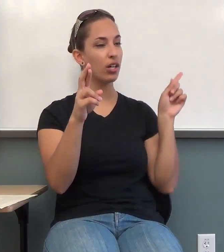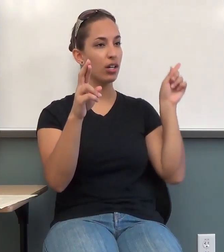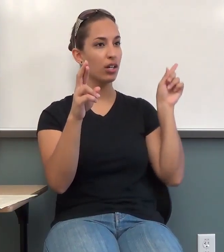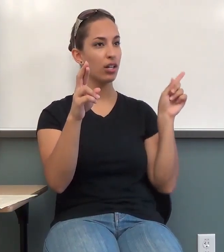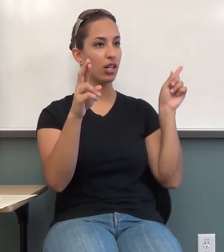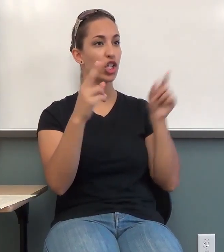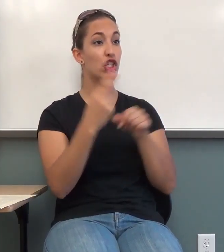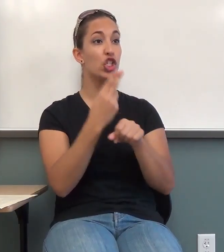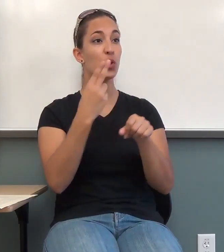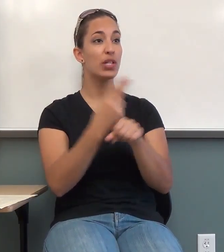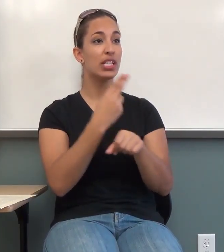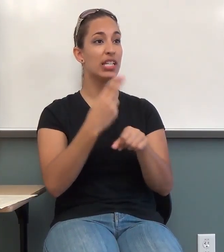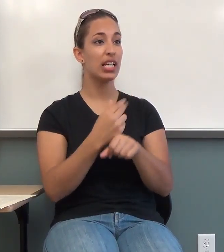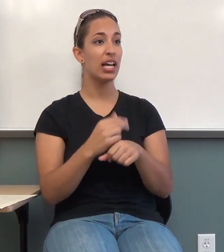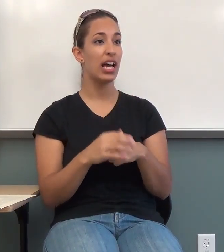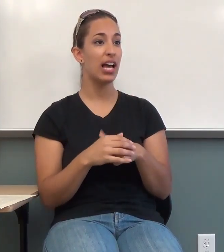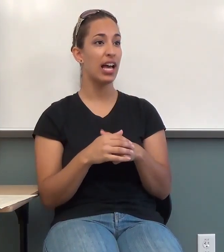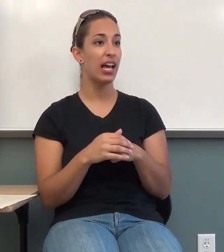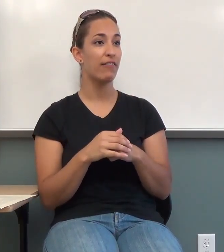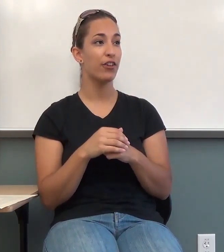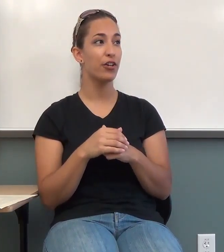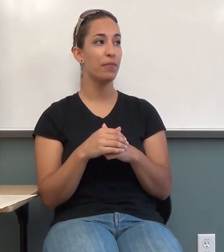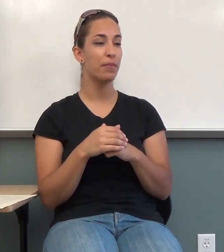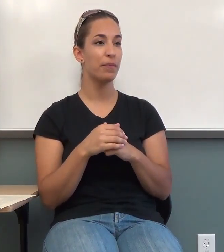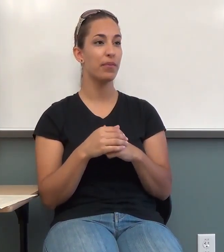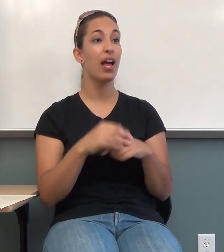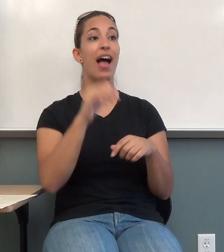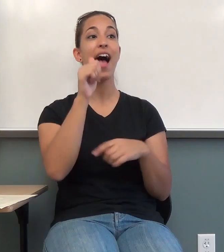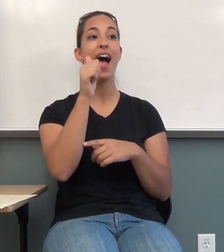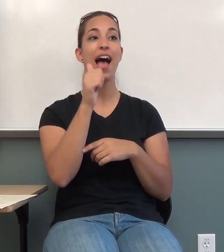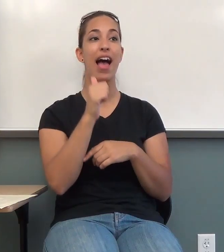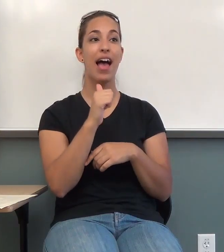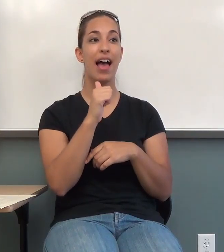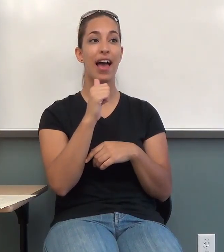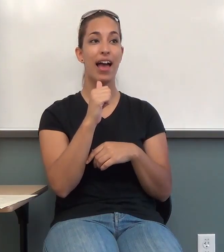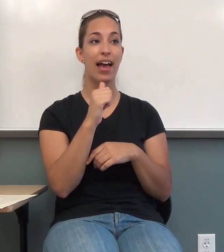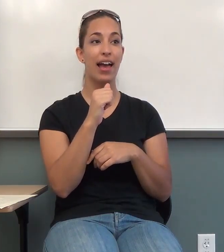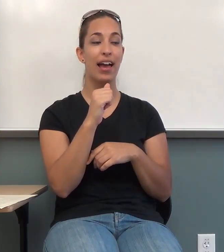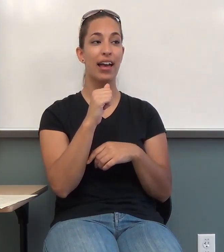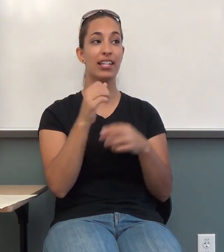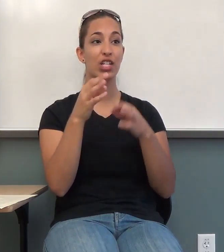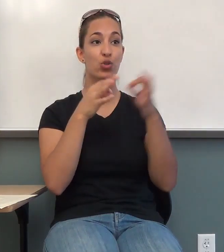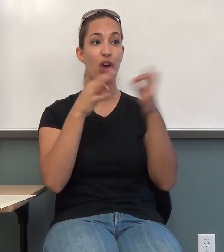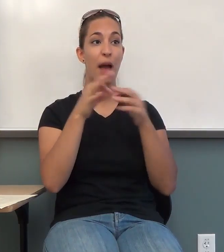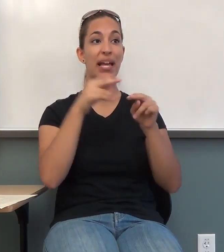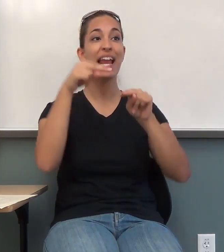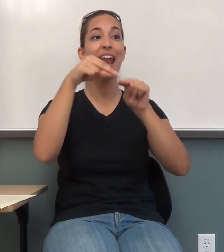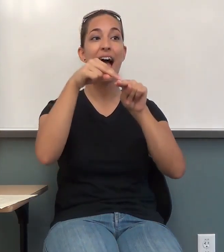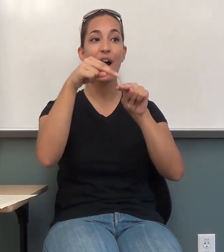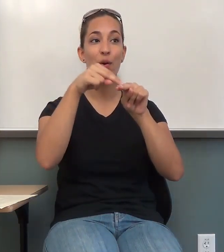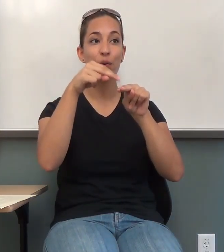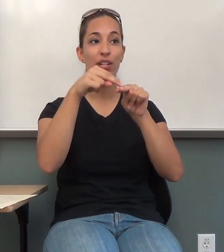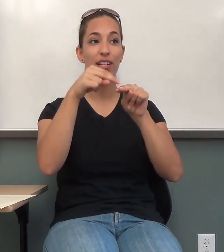used as? Is it being used as an adjective? Adverb. No, describing a noun. Adjective.